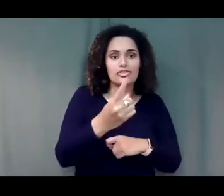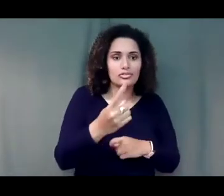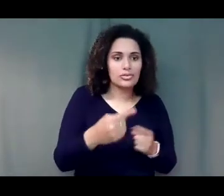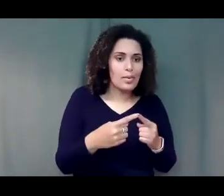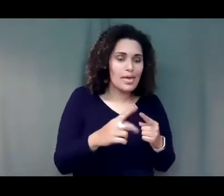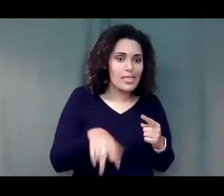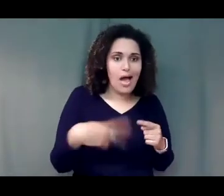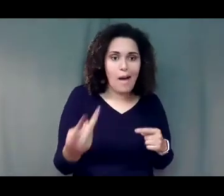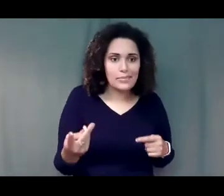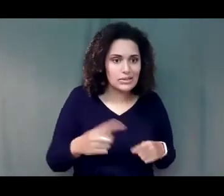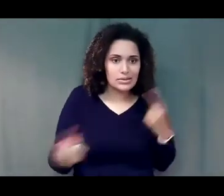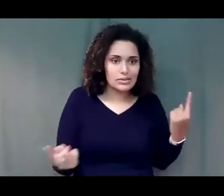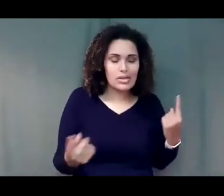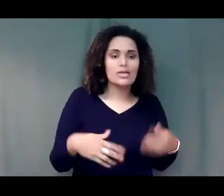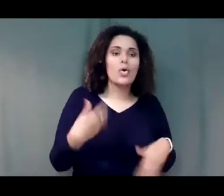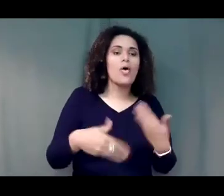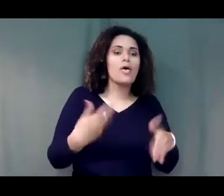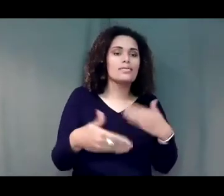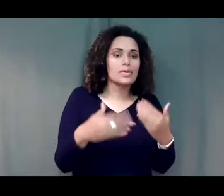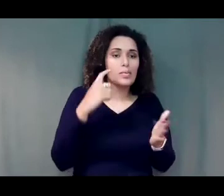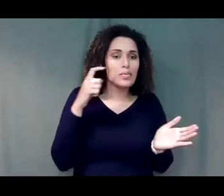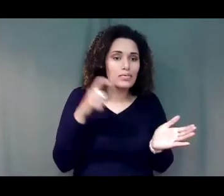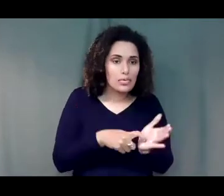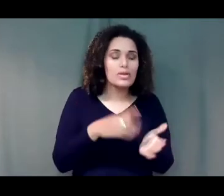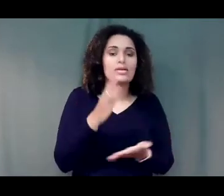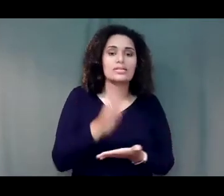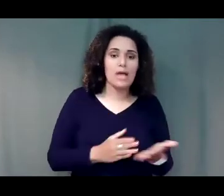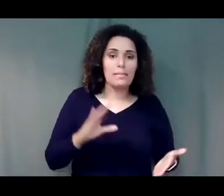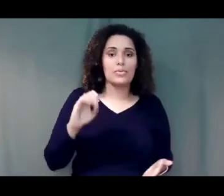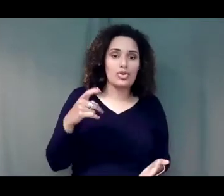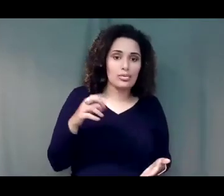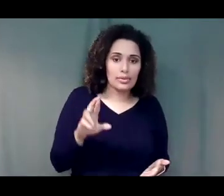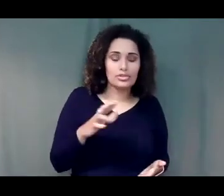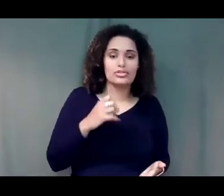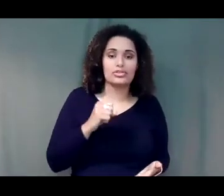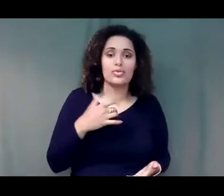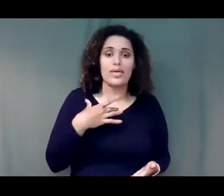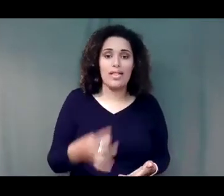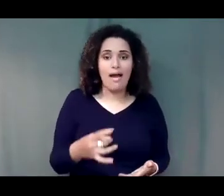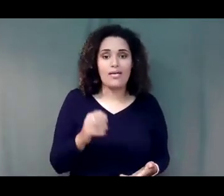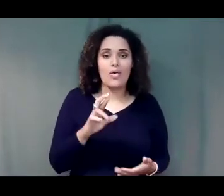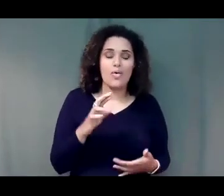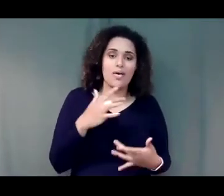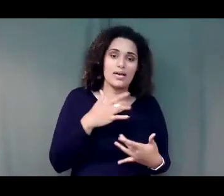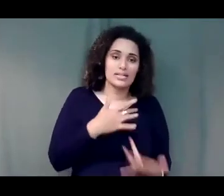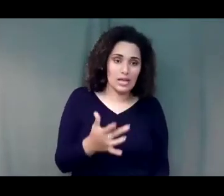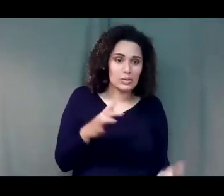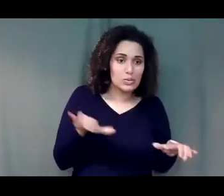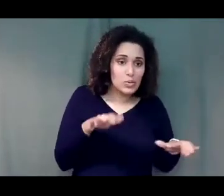So over time, we have learned certain Coopers that we really enjoy, or that tend to always perform well.